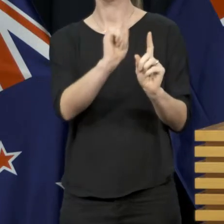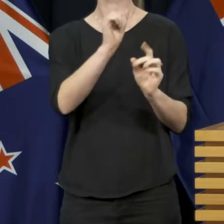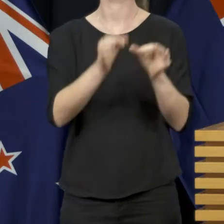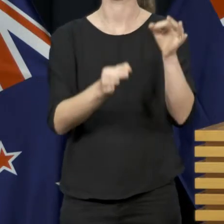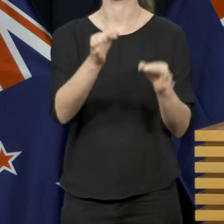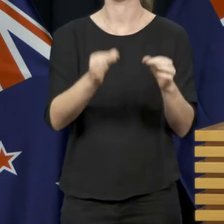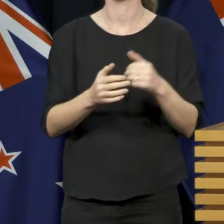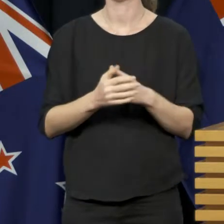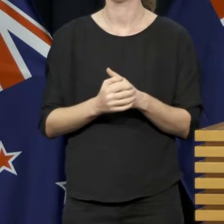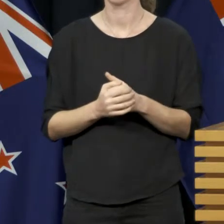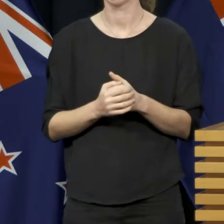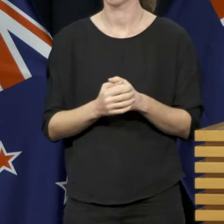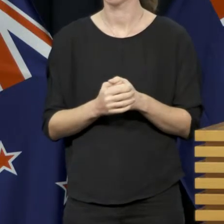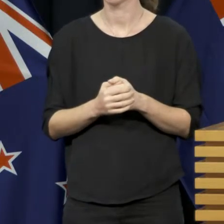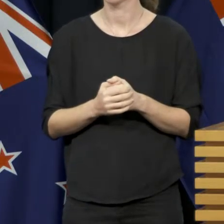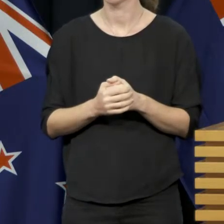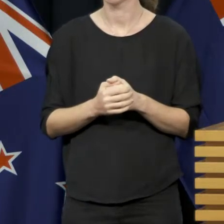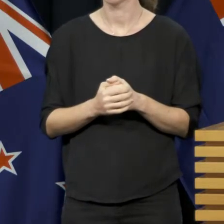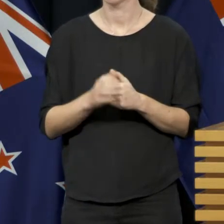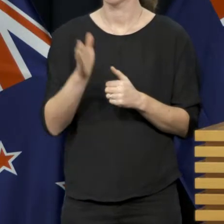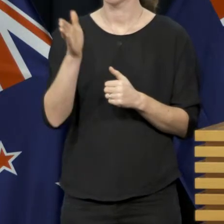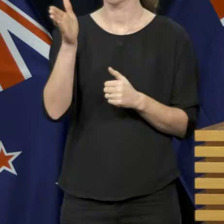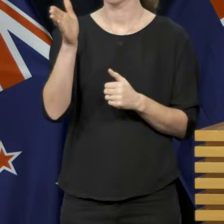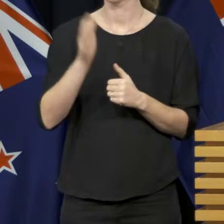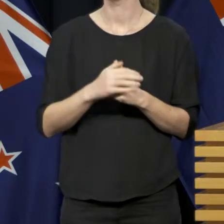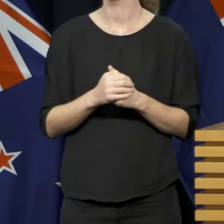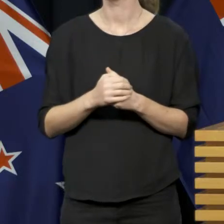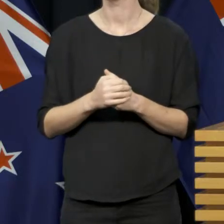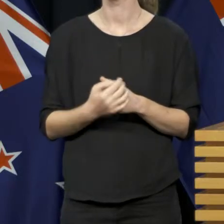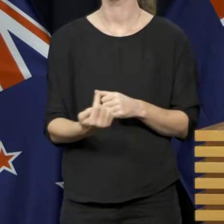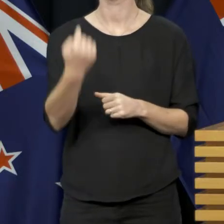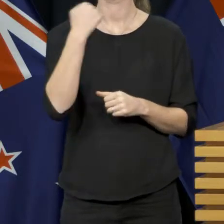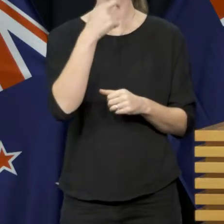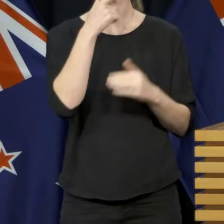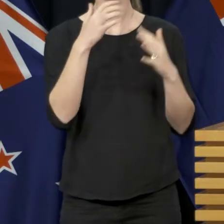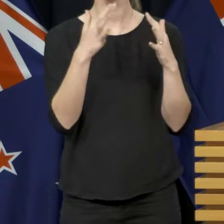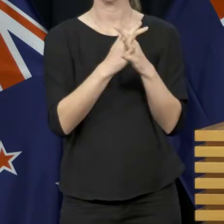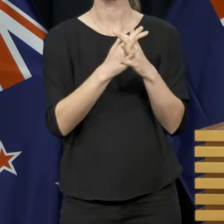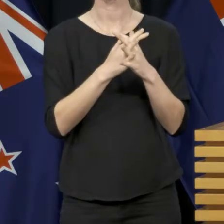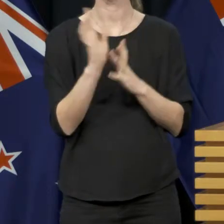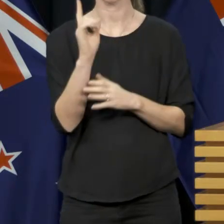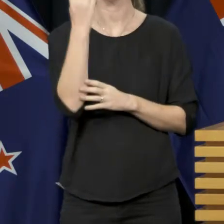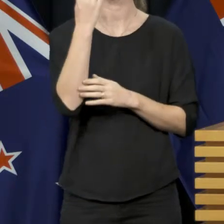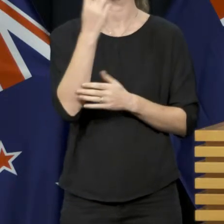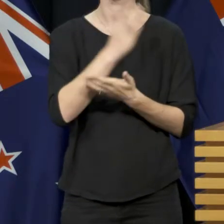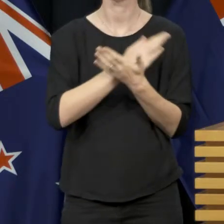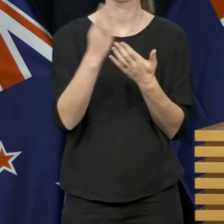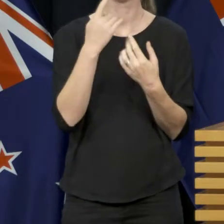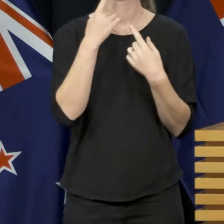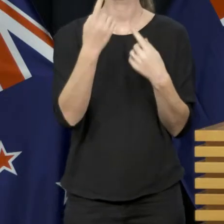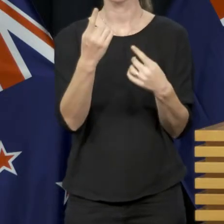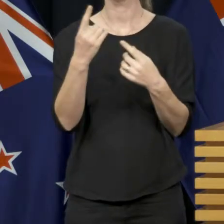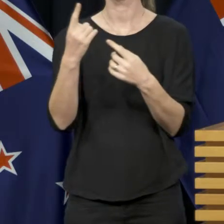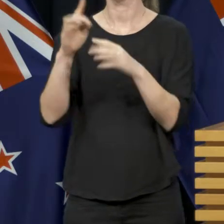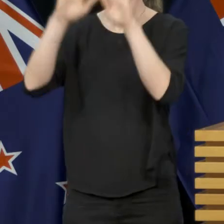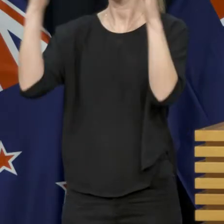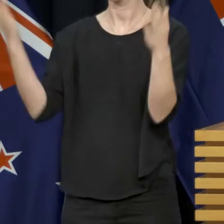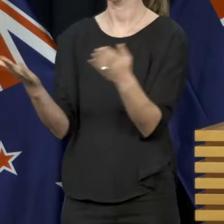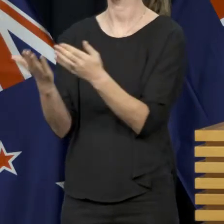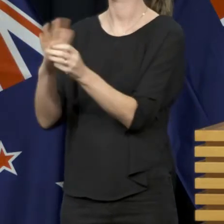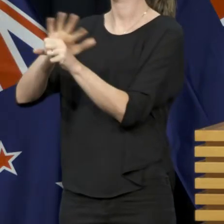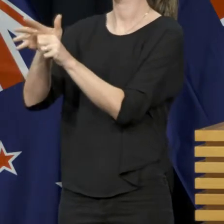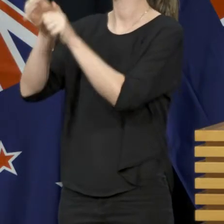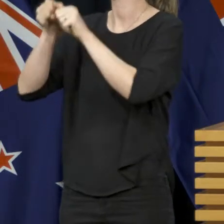his judgment. Prime Minister, the last couple of days you've been at pains to point out that the pandemic is getting worse around the world.